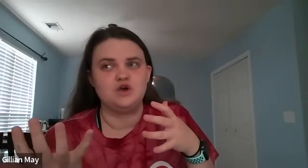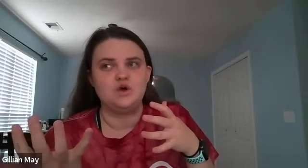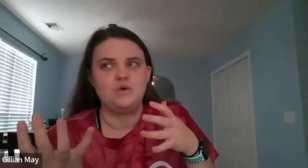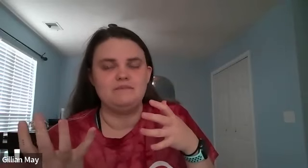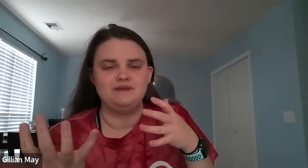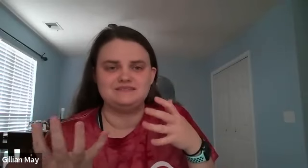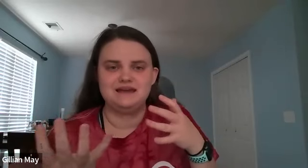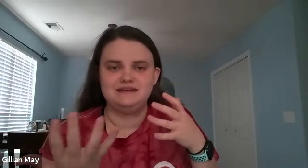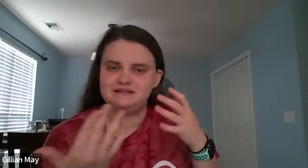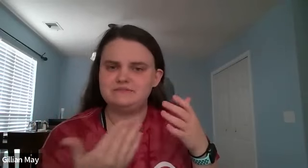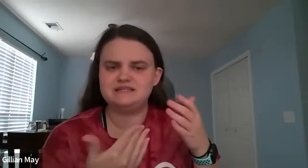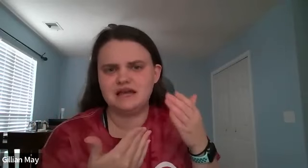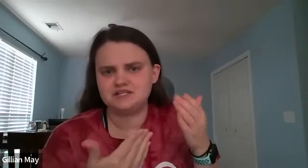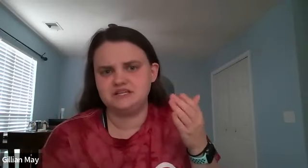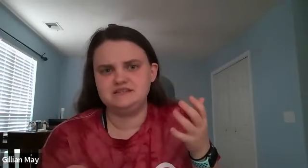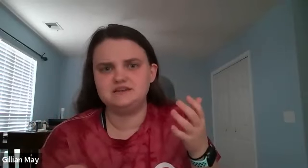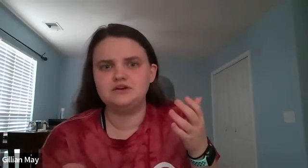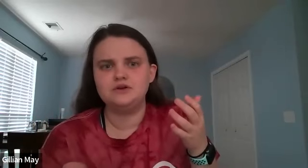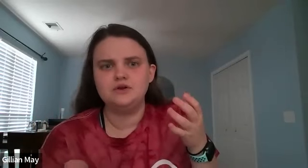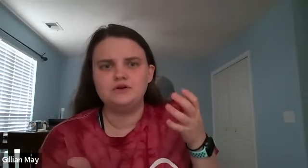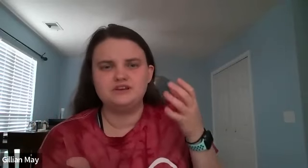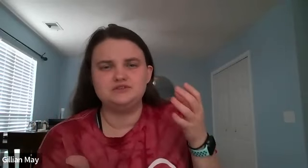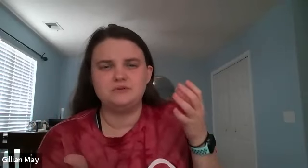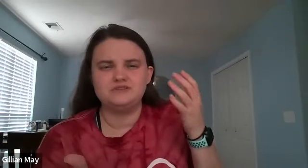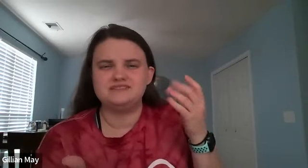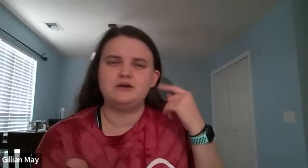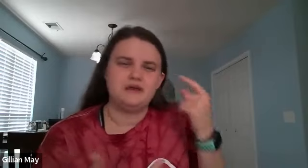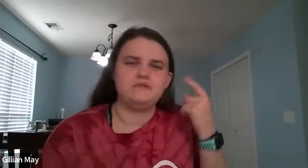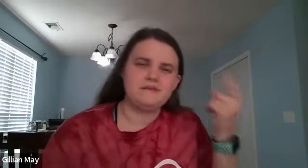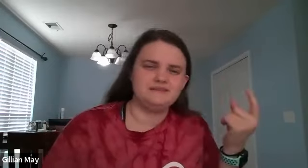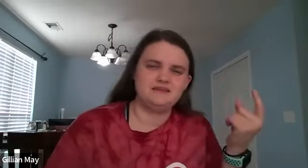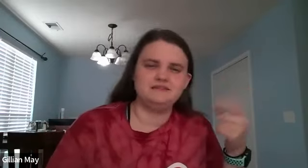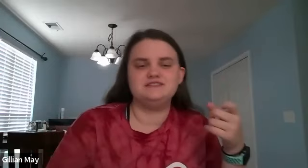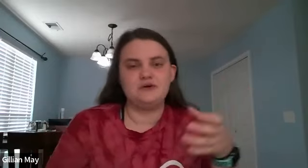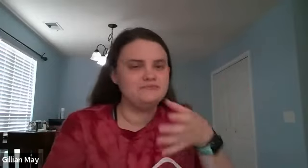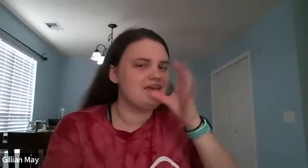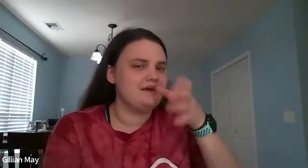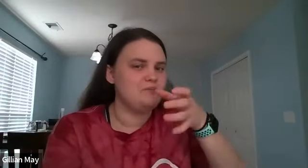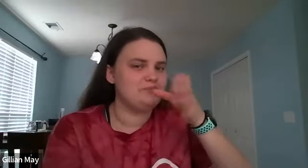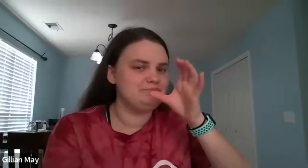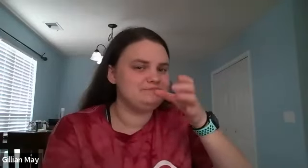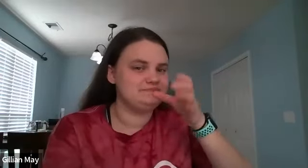so it makes it actually easier because you almost is like, okay, well, that makes sense. So cup.